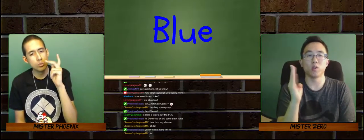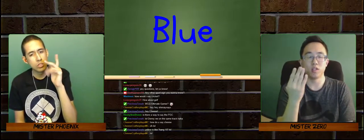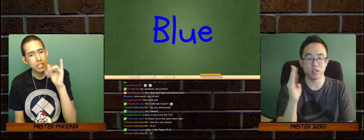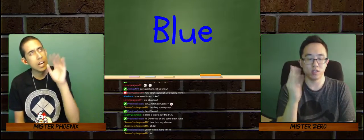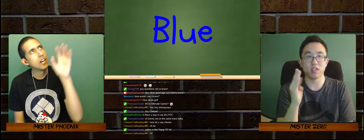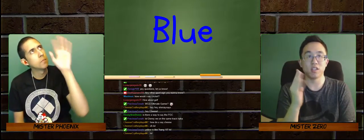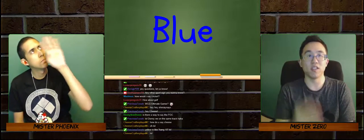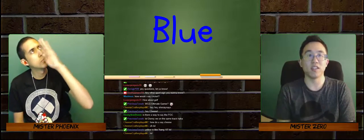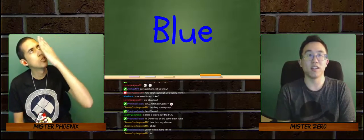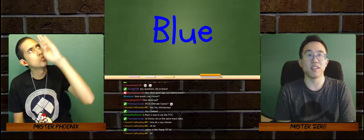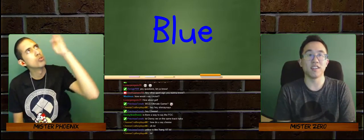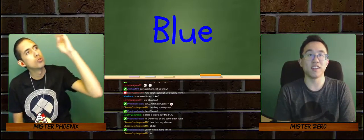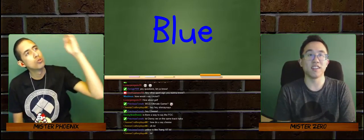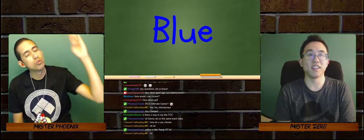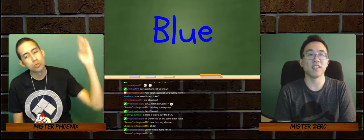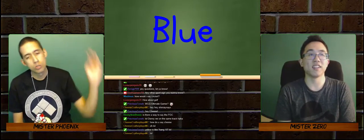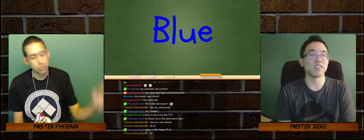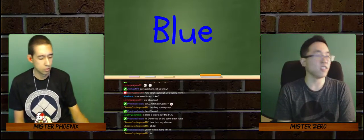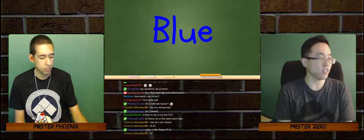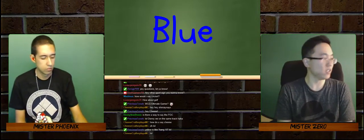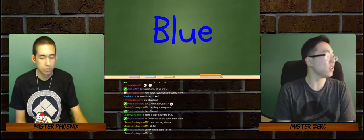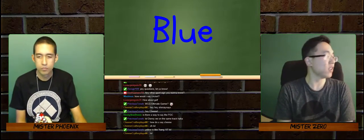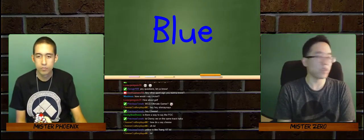Blue sky, blue.